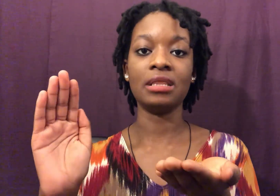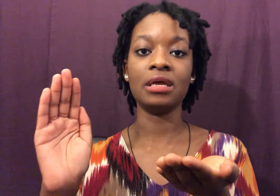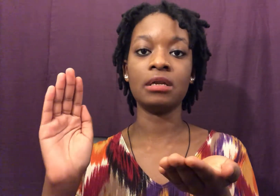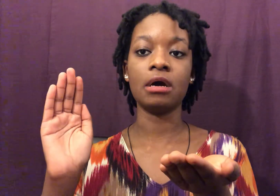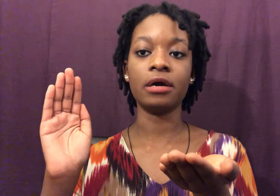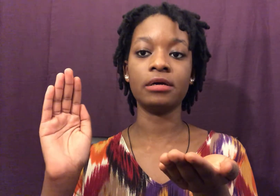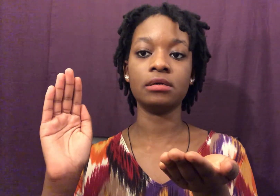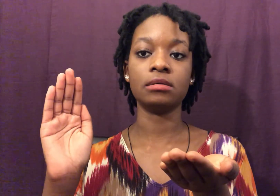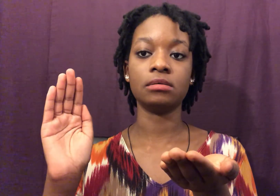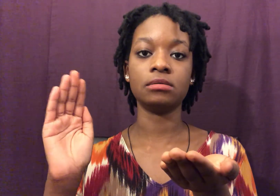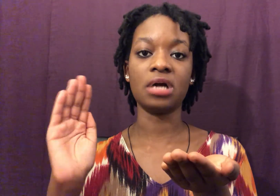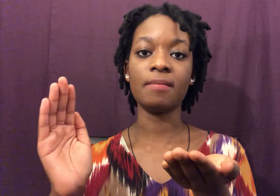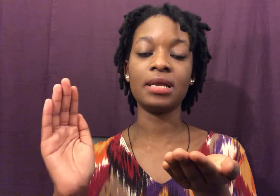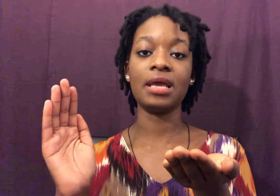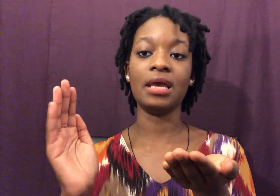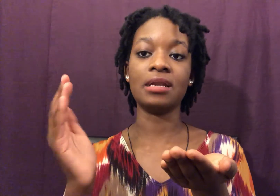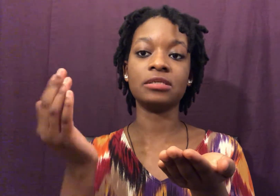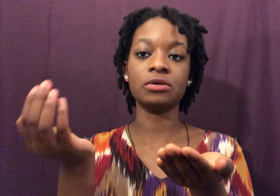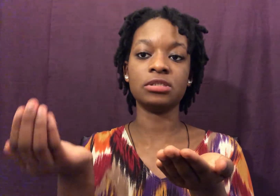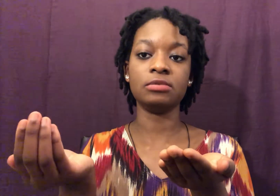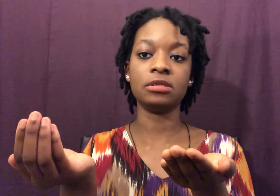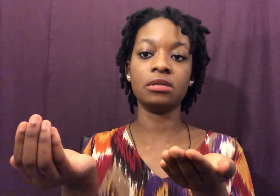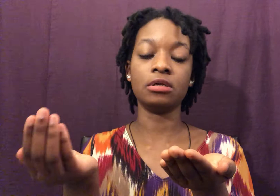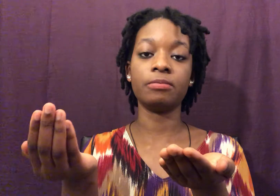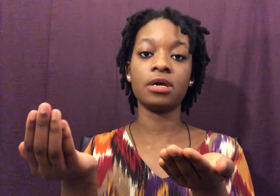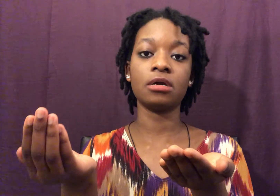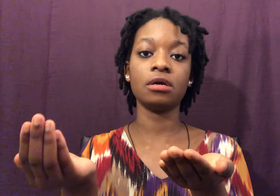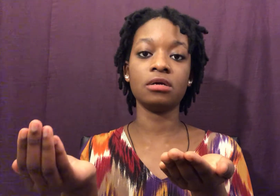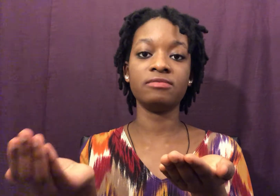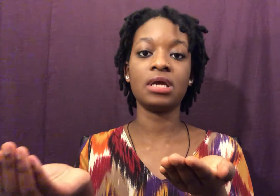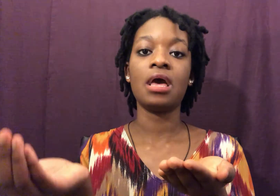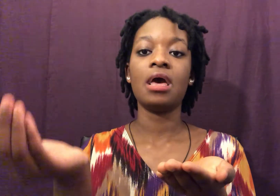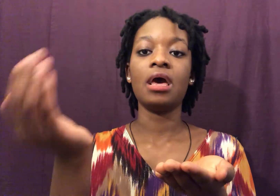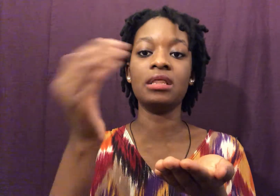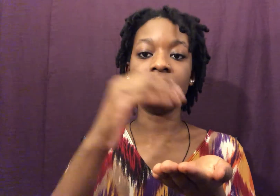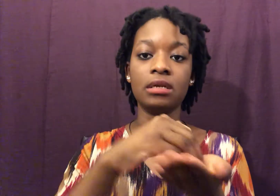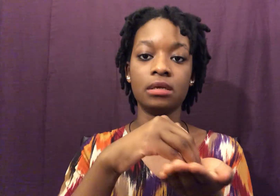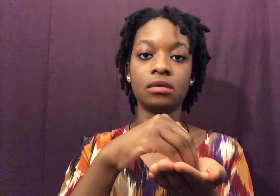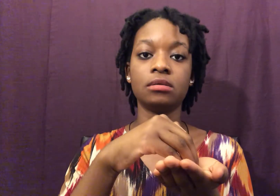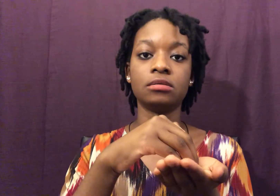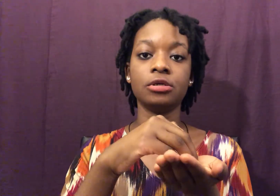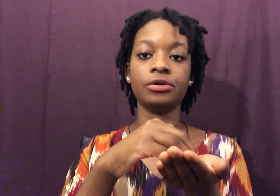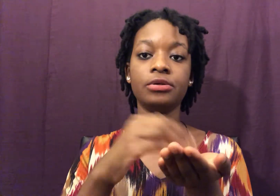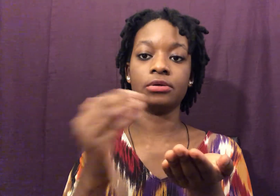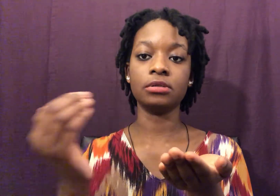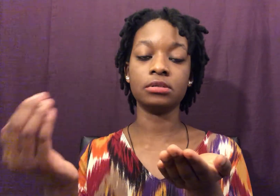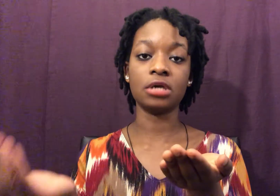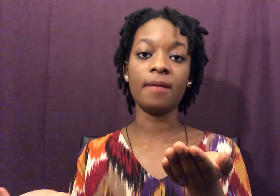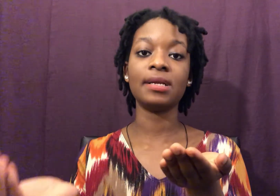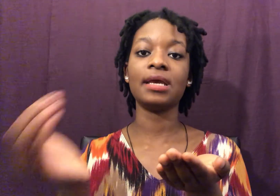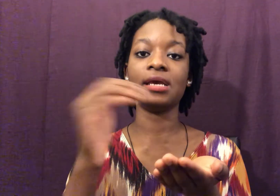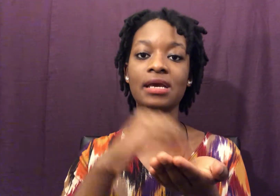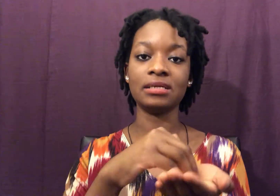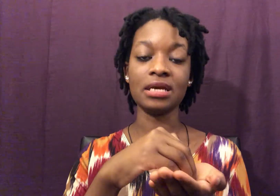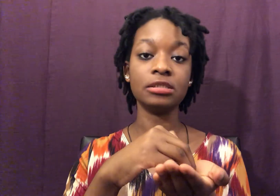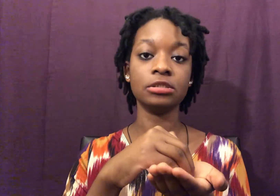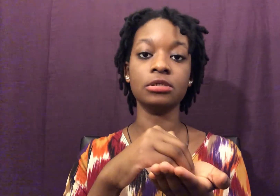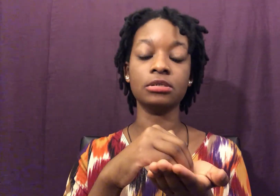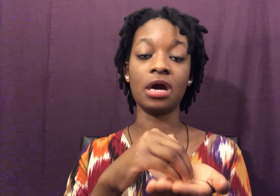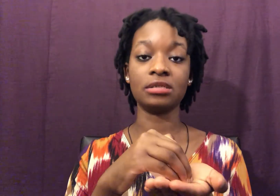then our dominant hand is going to be a little bit curved, and then turn your dominant hand into your